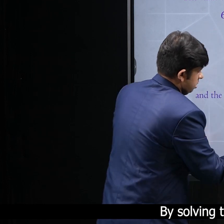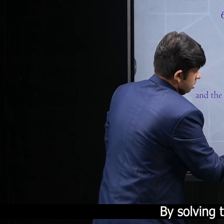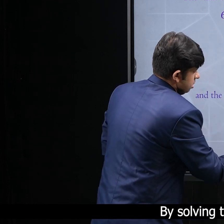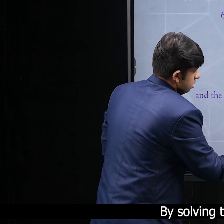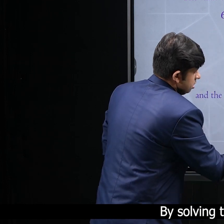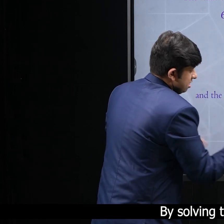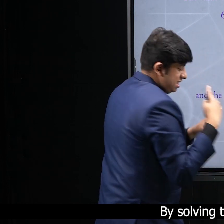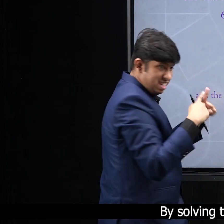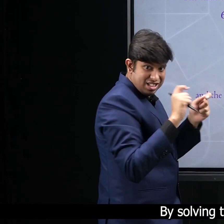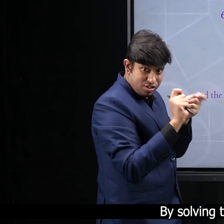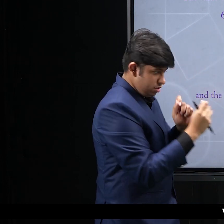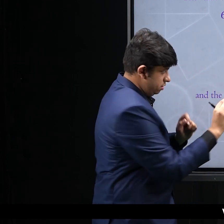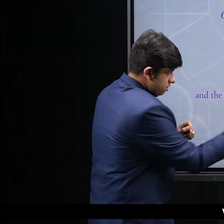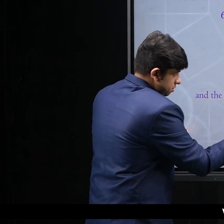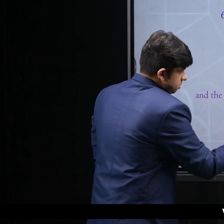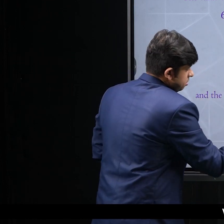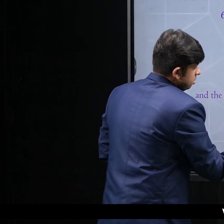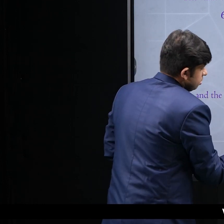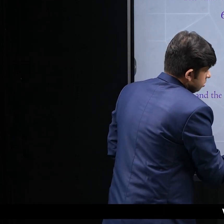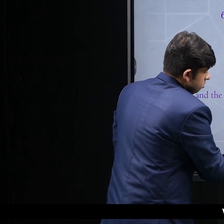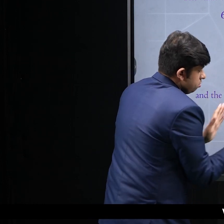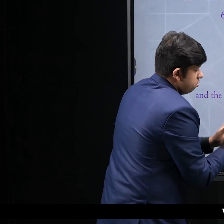the equation, we get y value as 9.